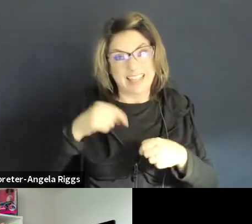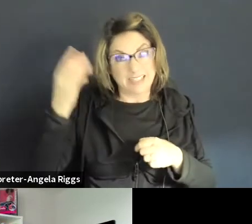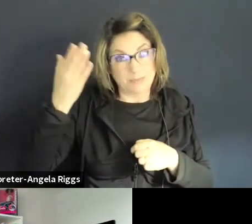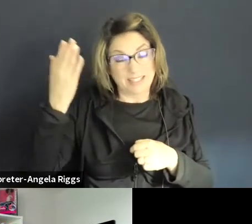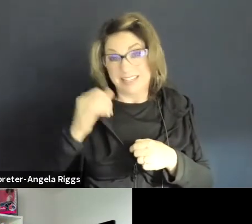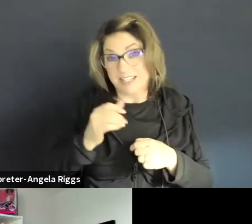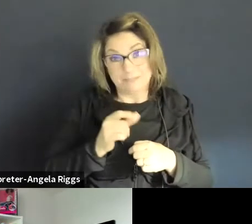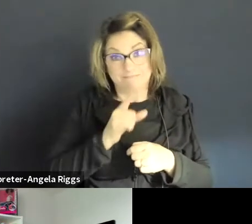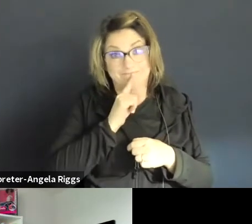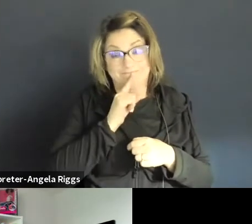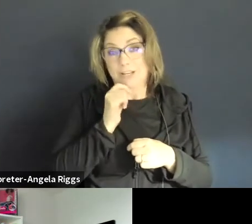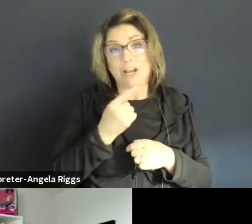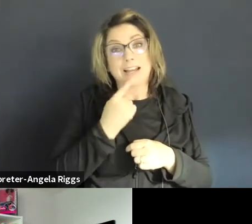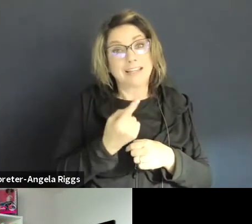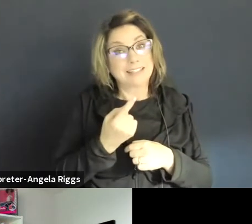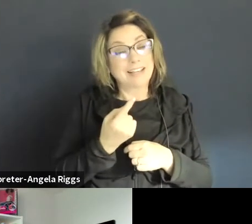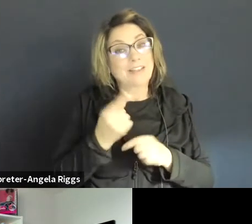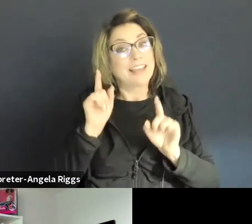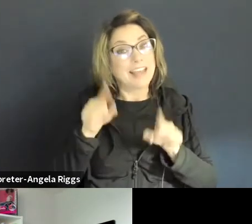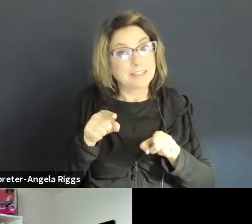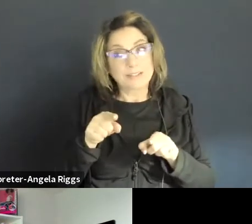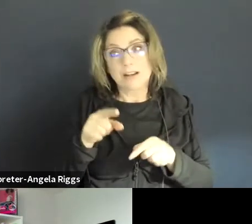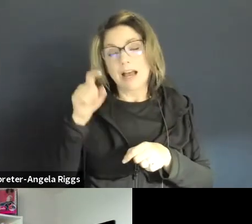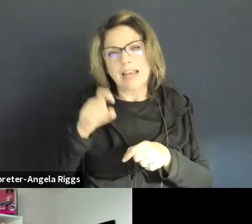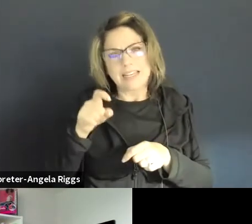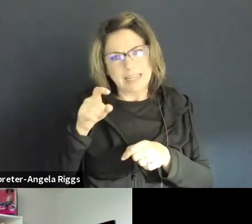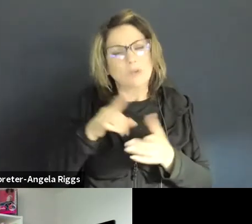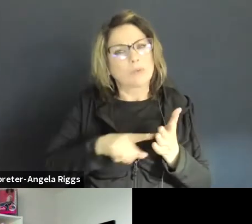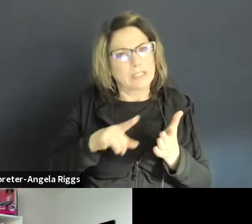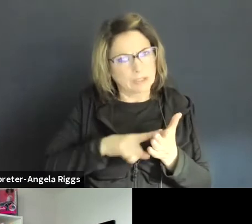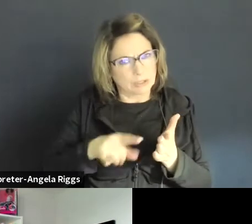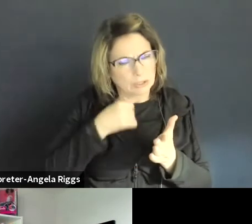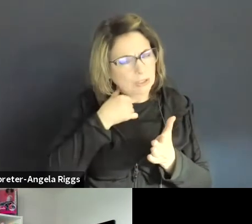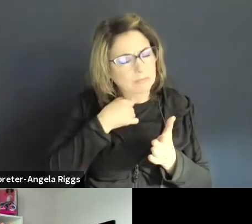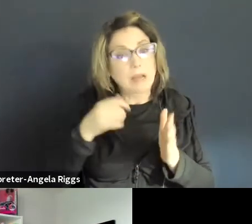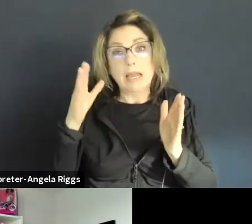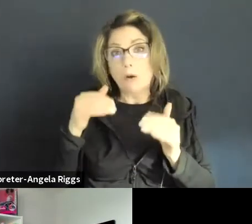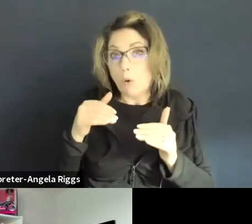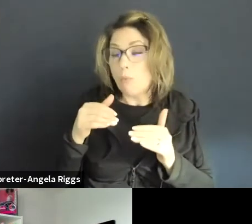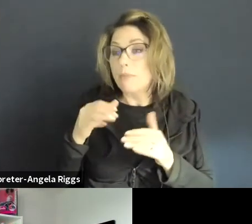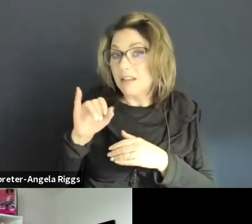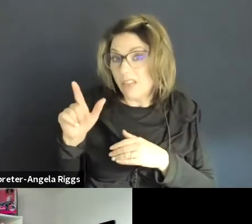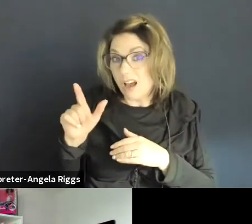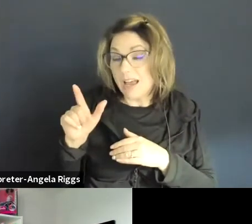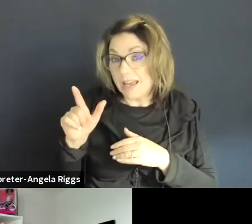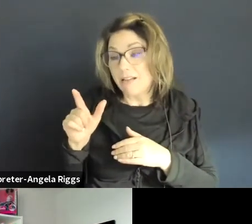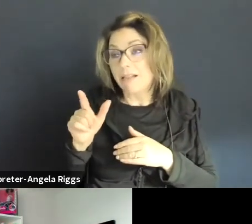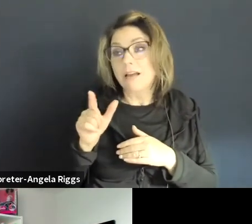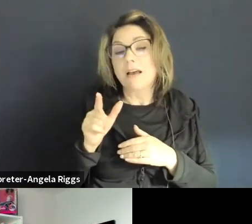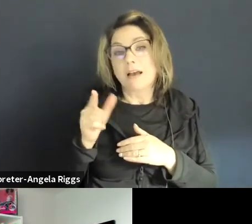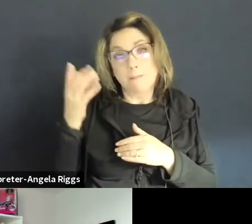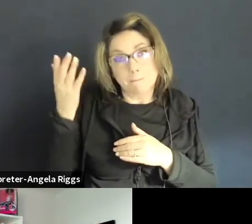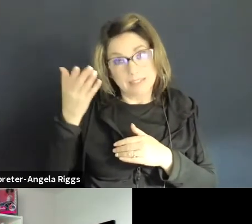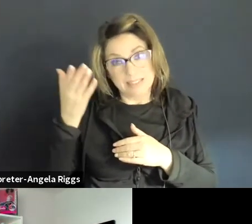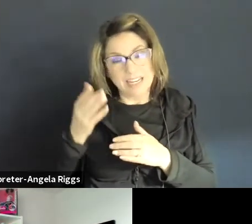presentation because I think that one is where I'll have to have some research on that. I'll focus on the independent living services PPR. And